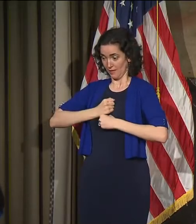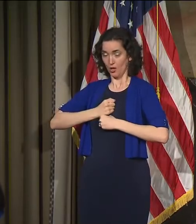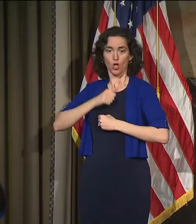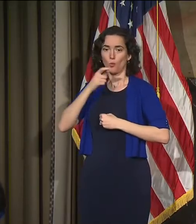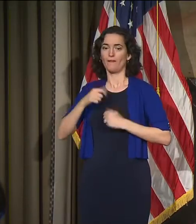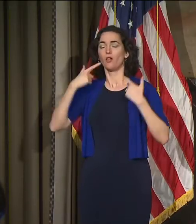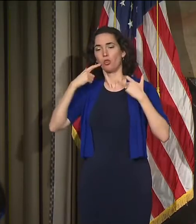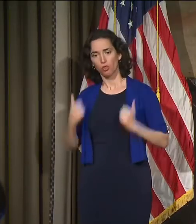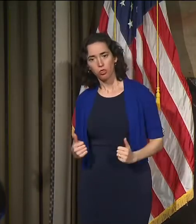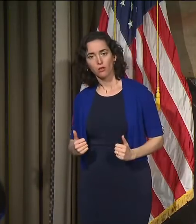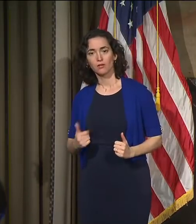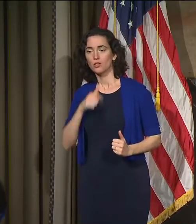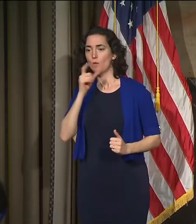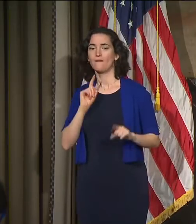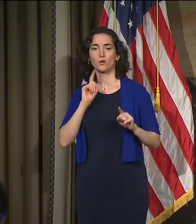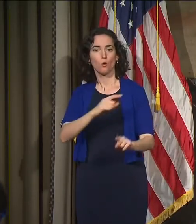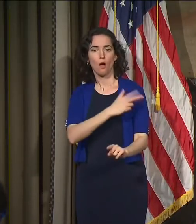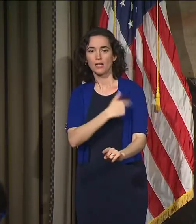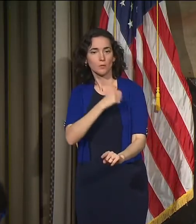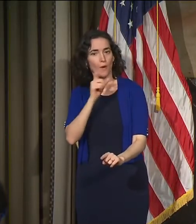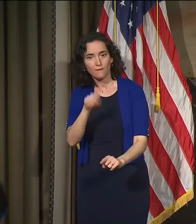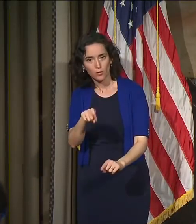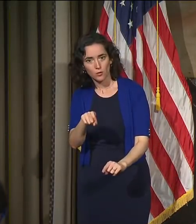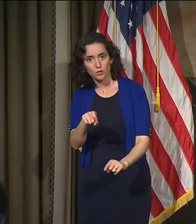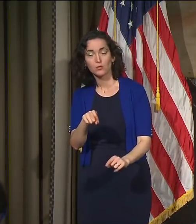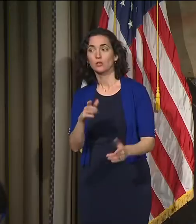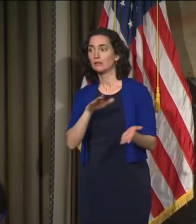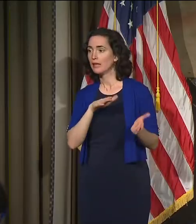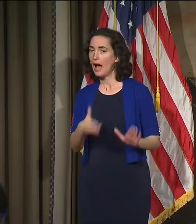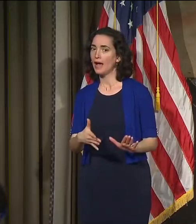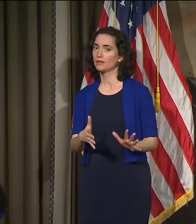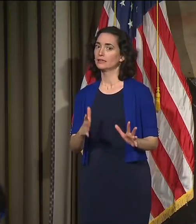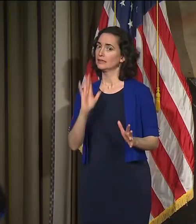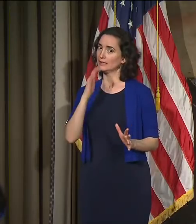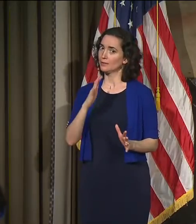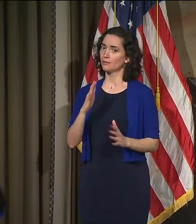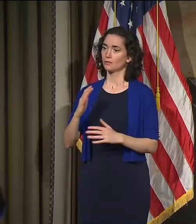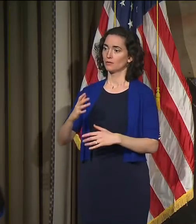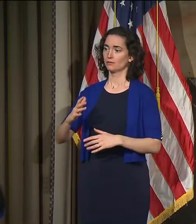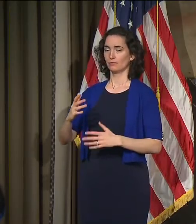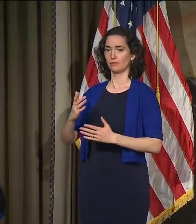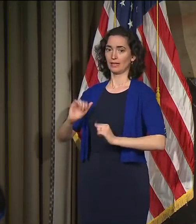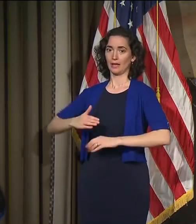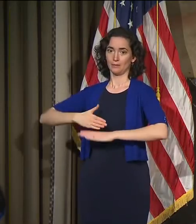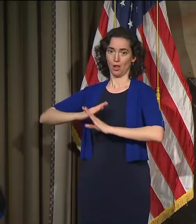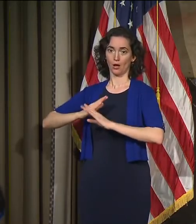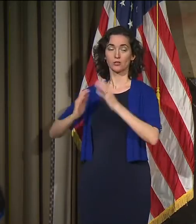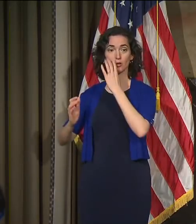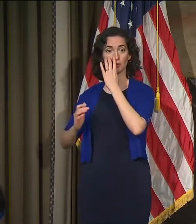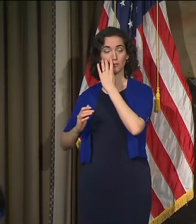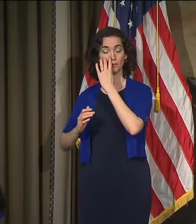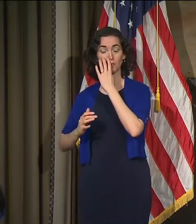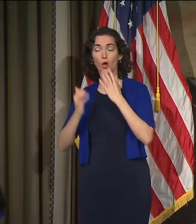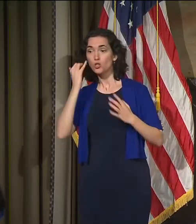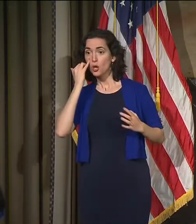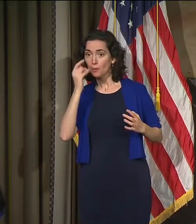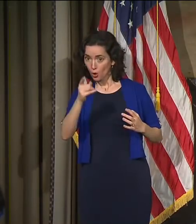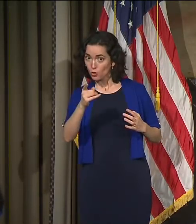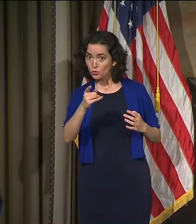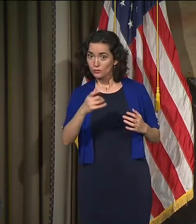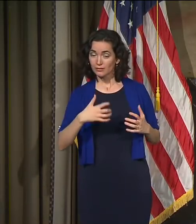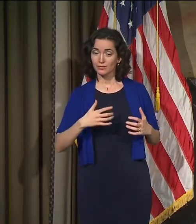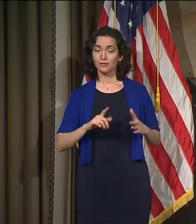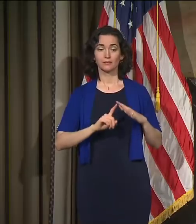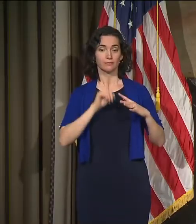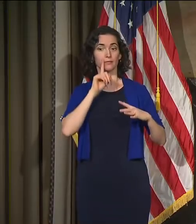hospital and dying. So if you're vulnerable, if you have a positive test result, if you have symptoms, as soon as possible, talk to your